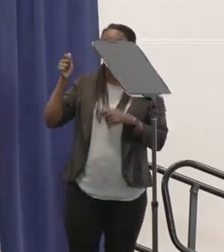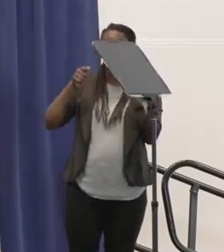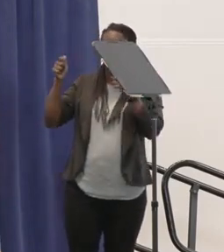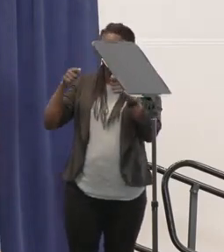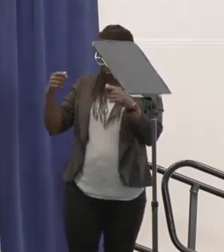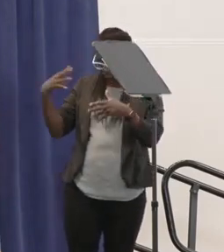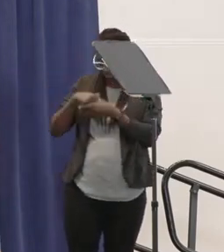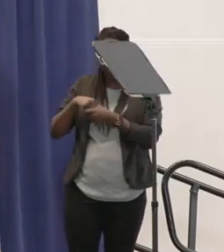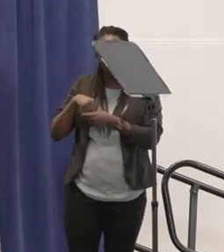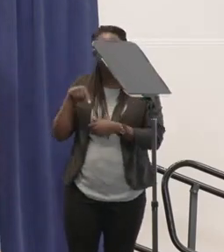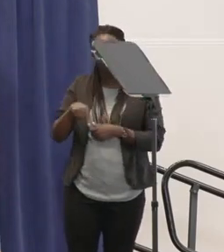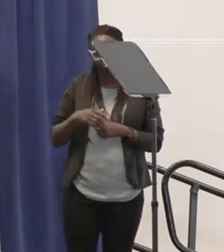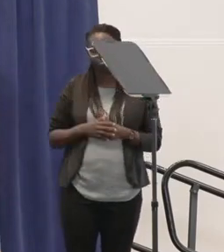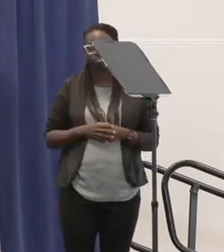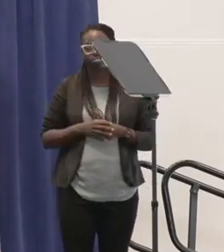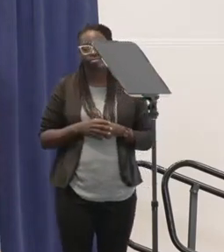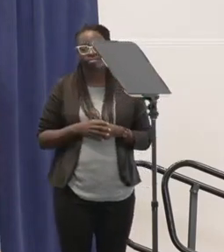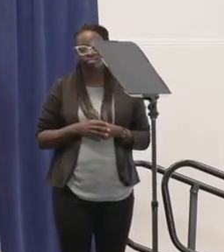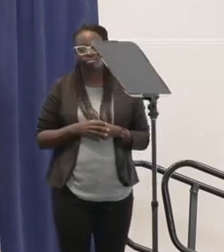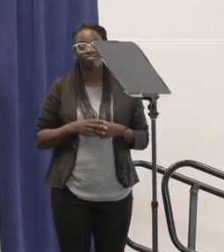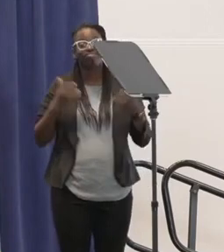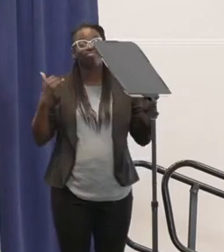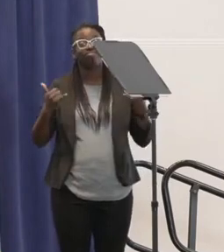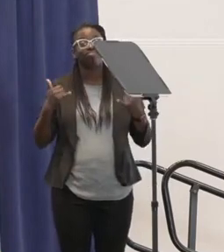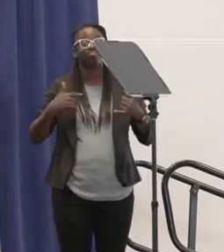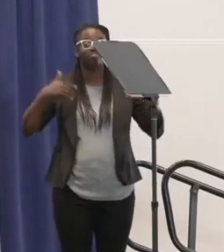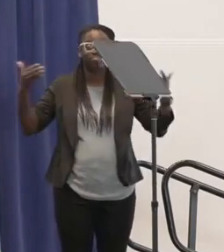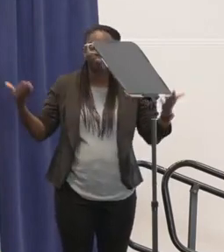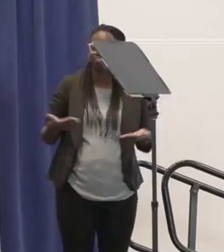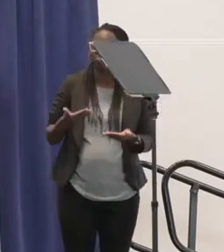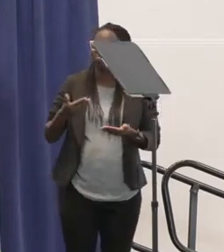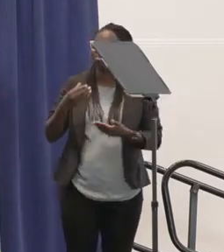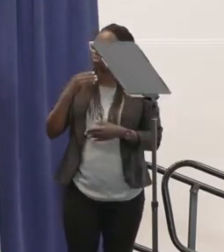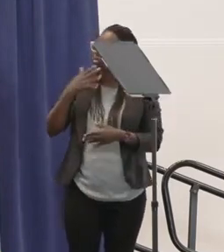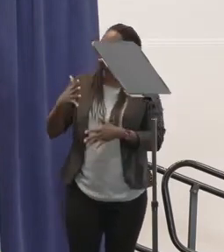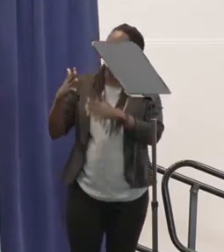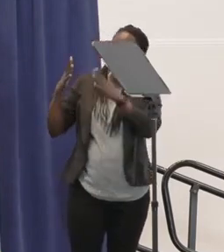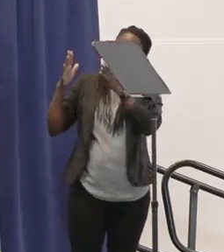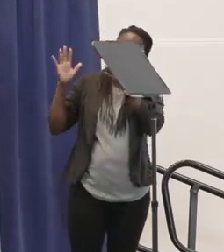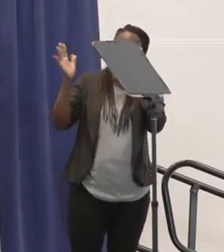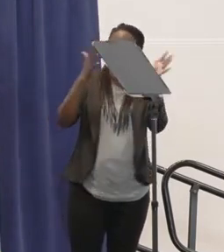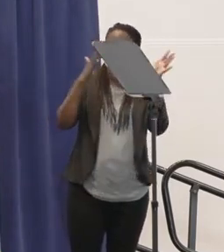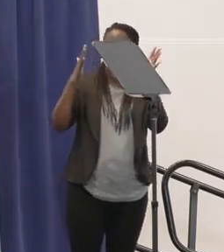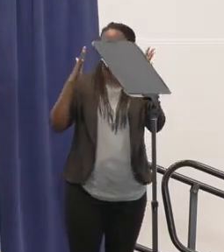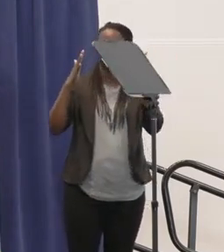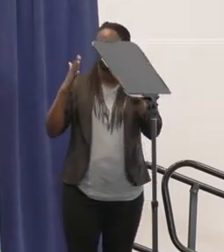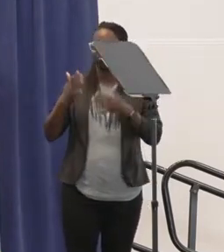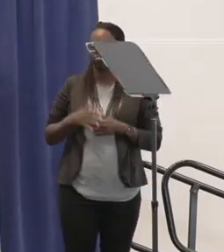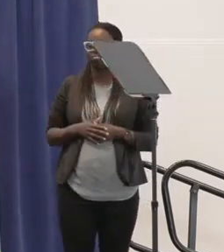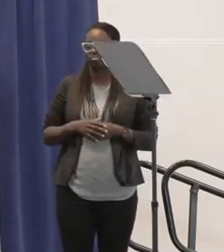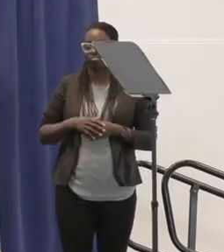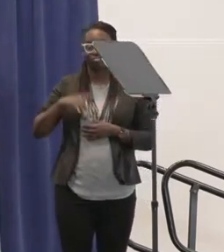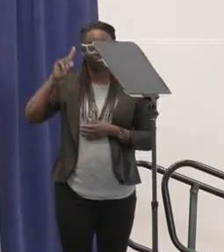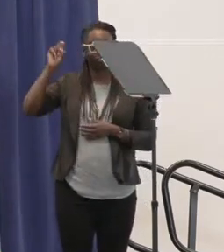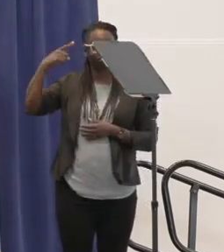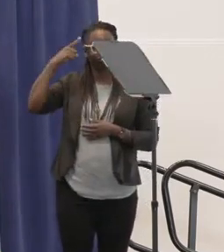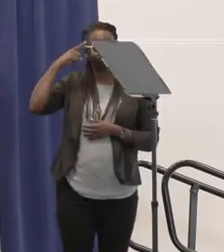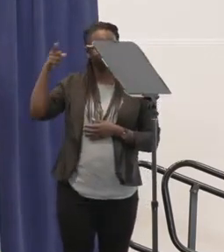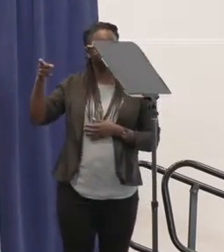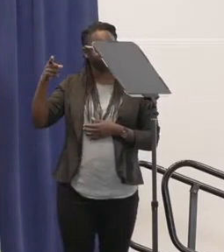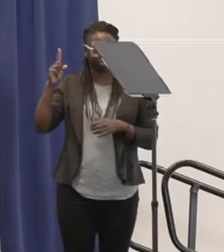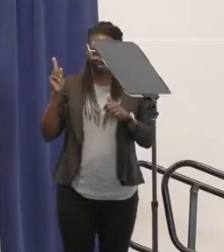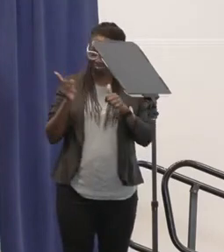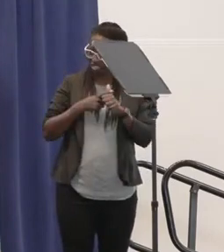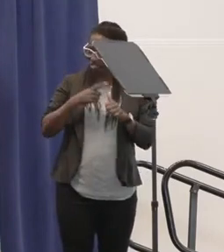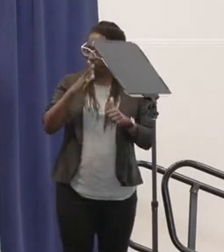in giving a warm, warm beacon welcome to our governor, the first woman,